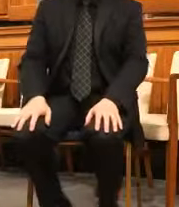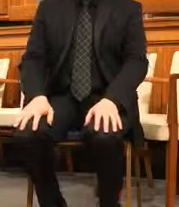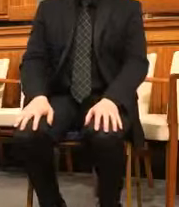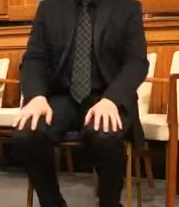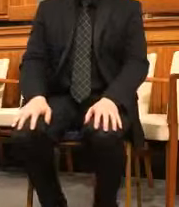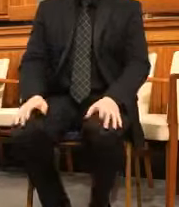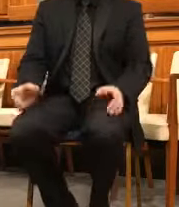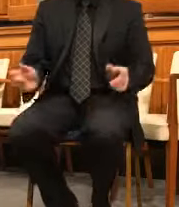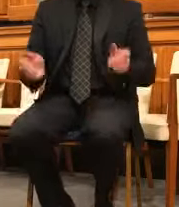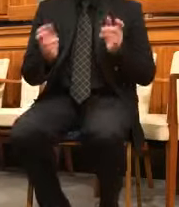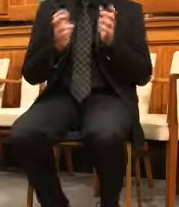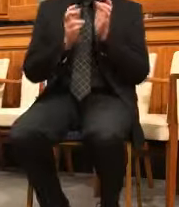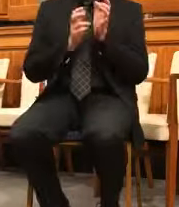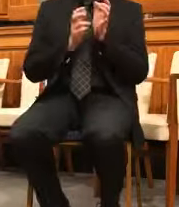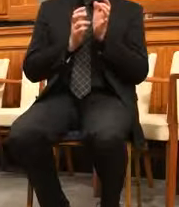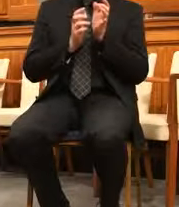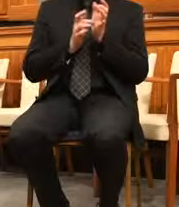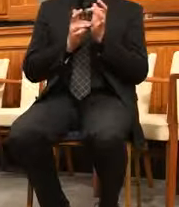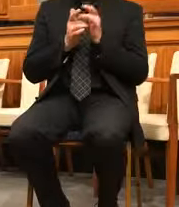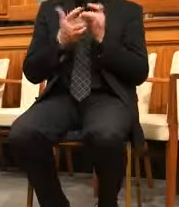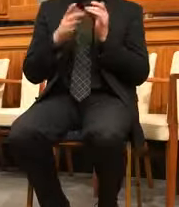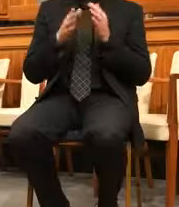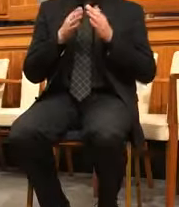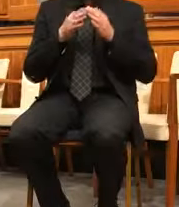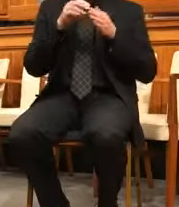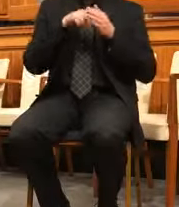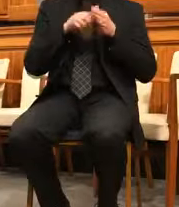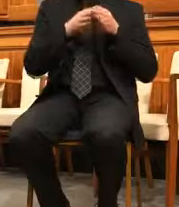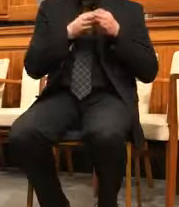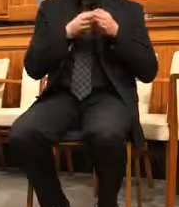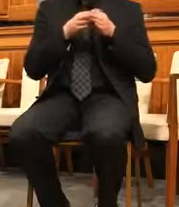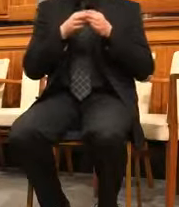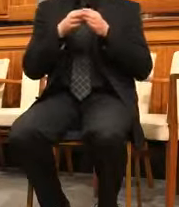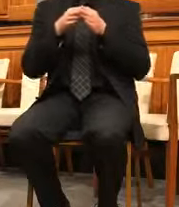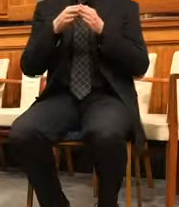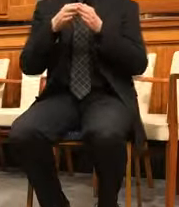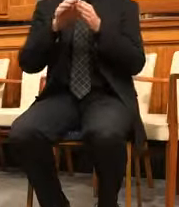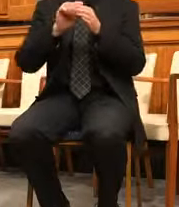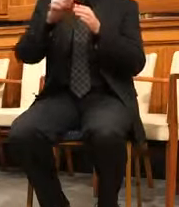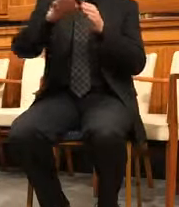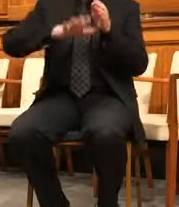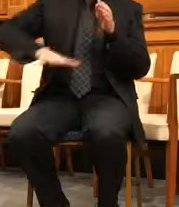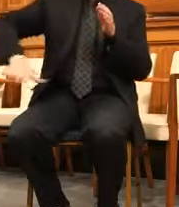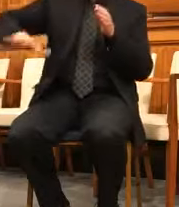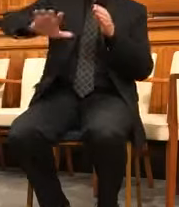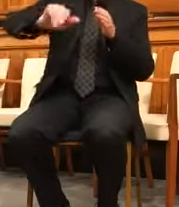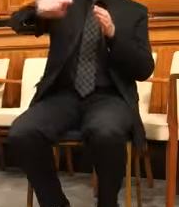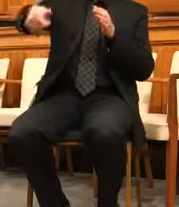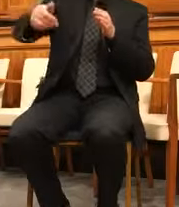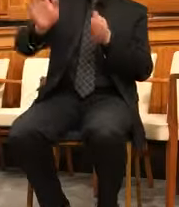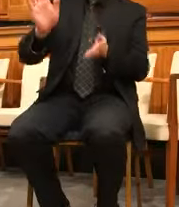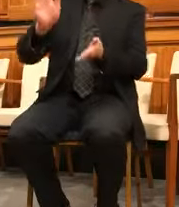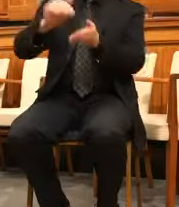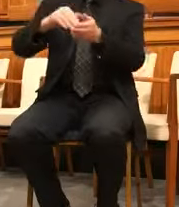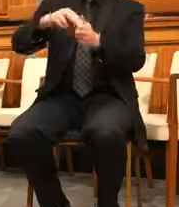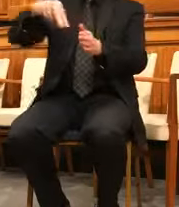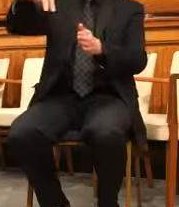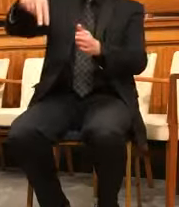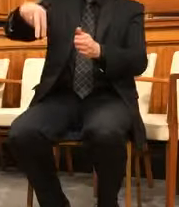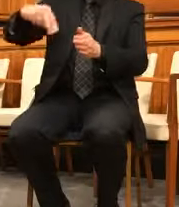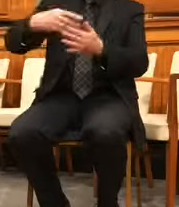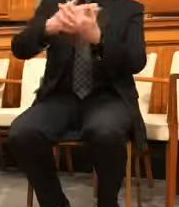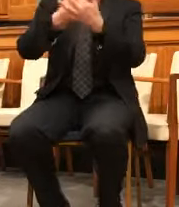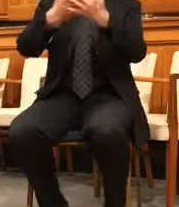And when Jesus was passed over again by ship unto the other side, much people gathered unto